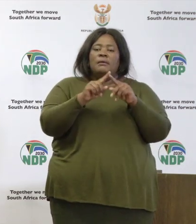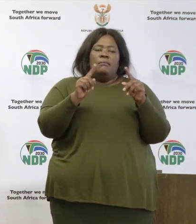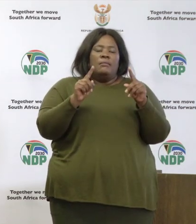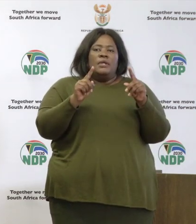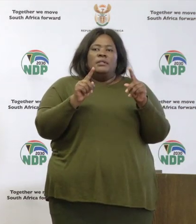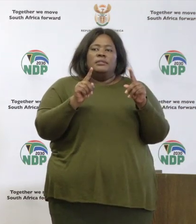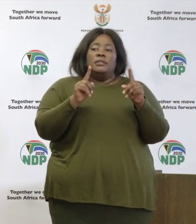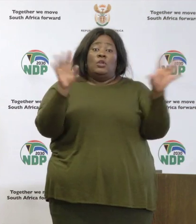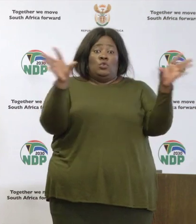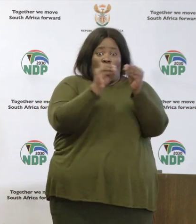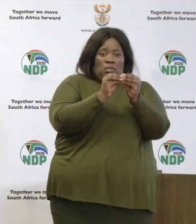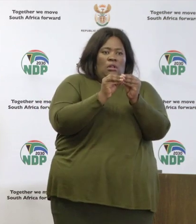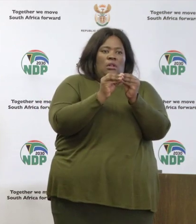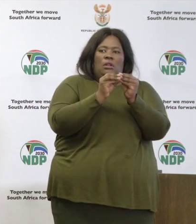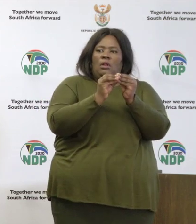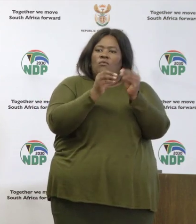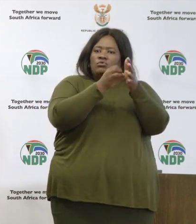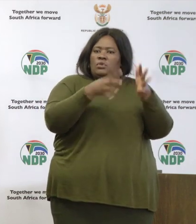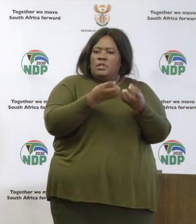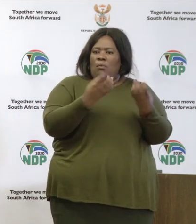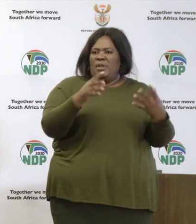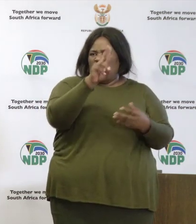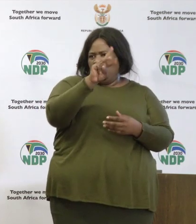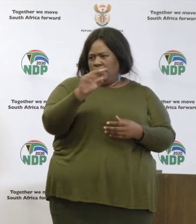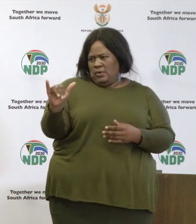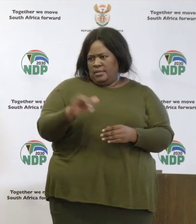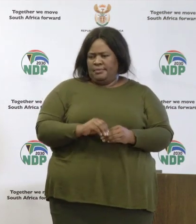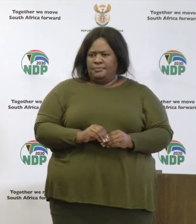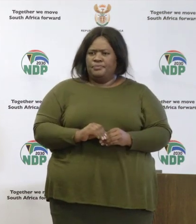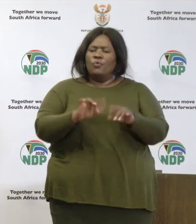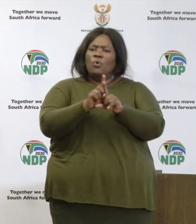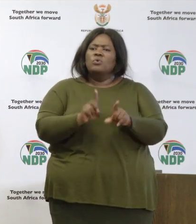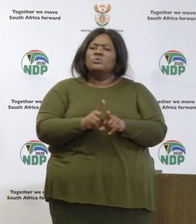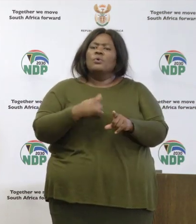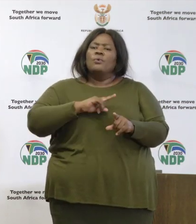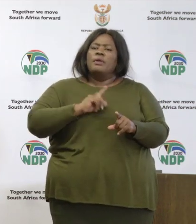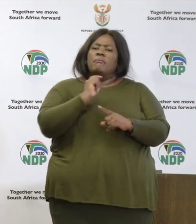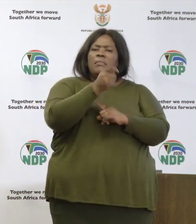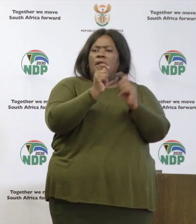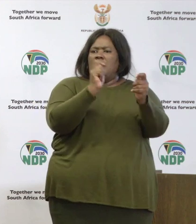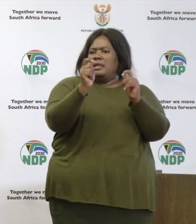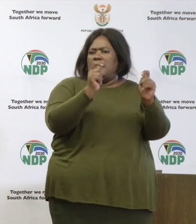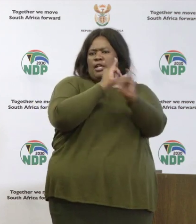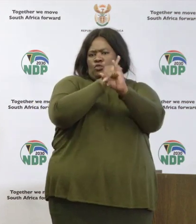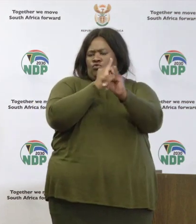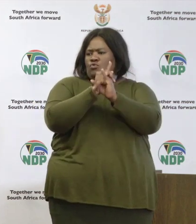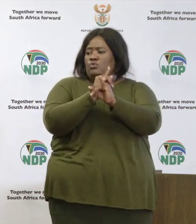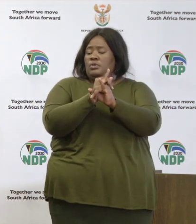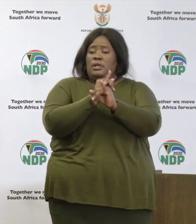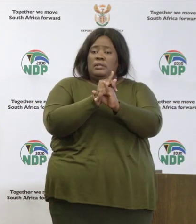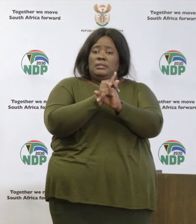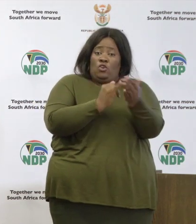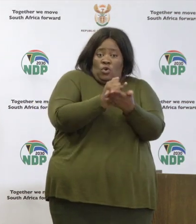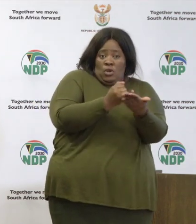and TVET college students combined. We have also made total upfront payments to institutions to date to